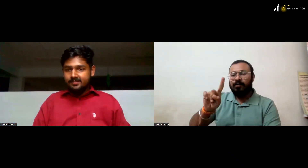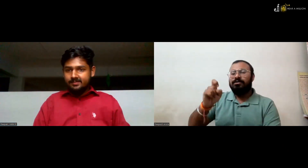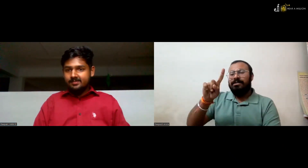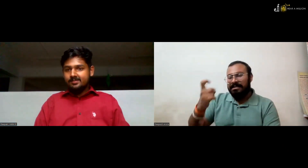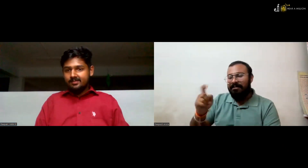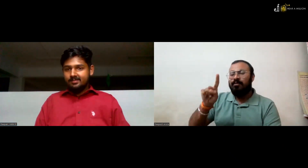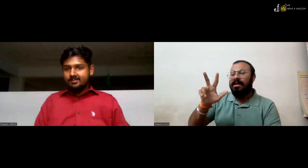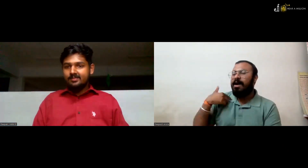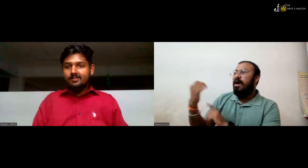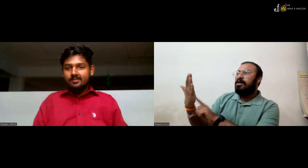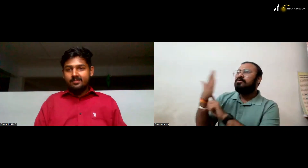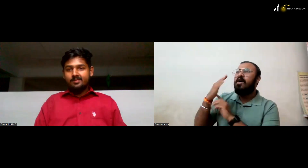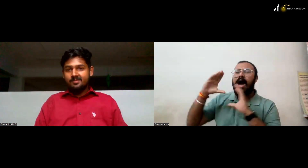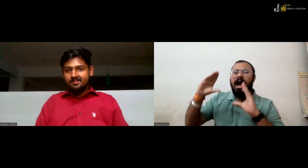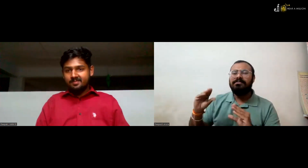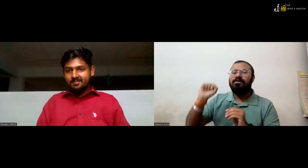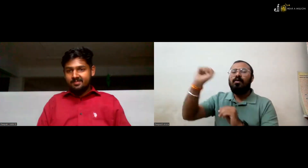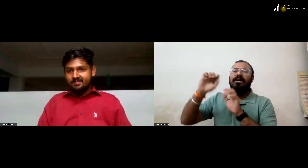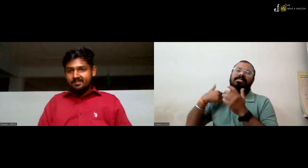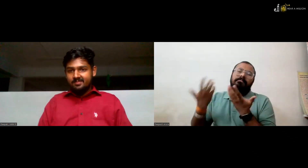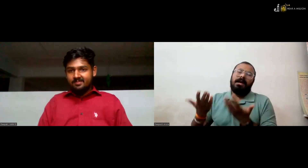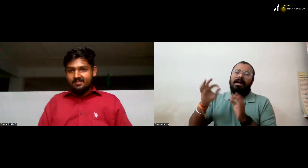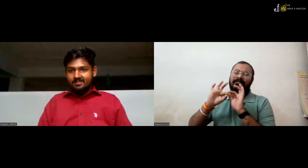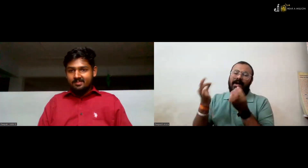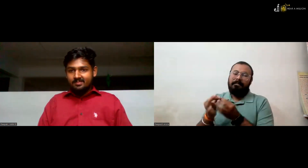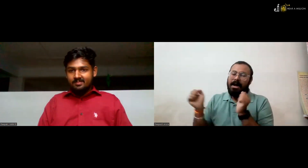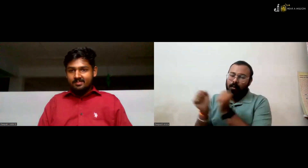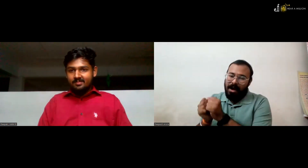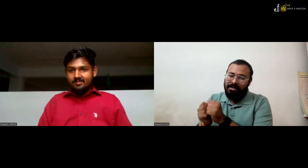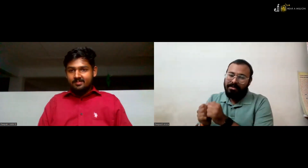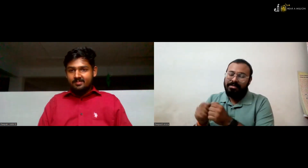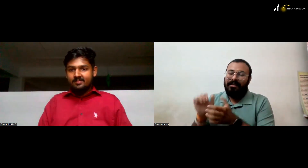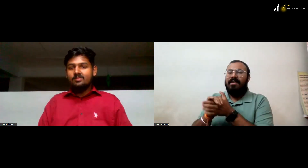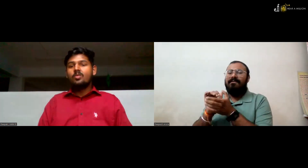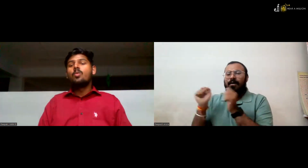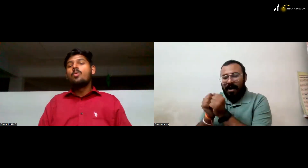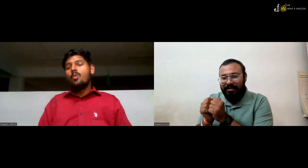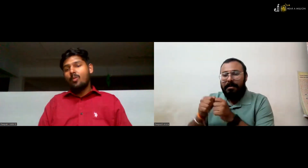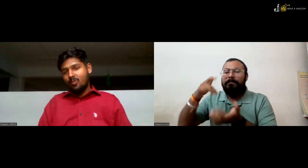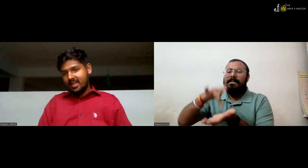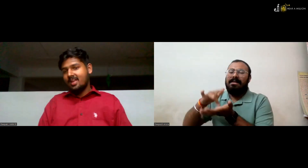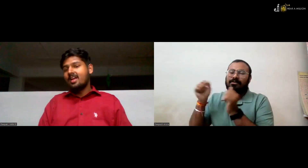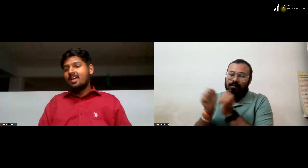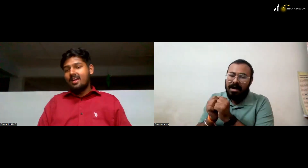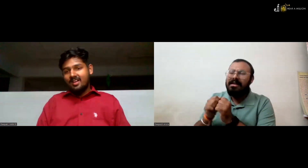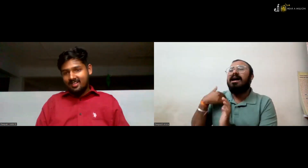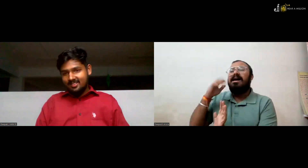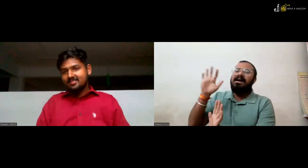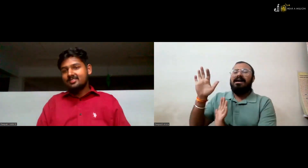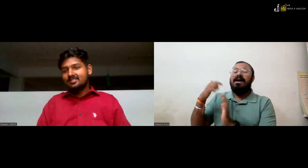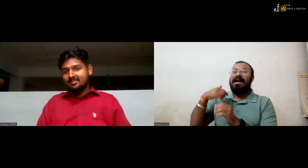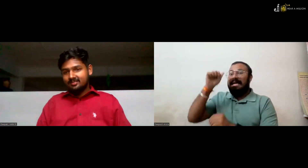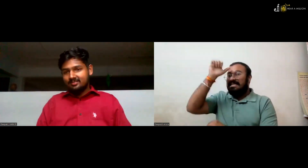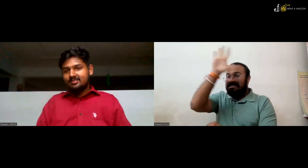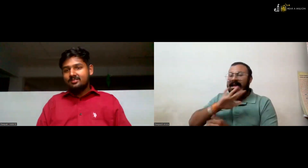I wanted to be a person where everyone can show. For example, I want some role